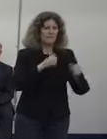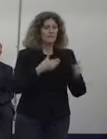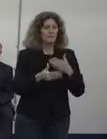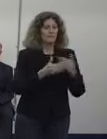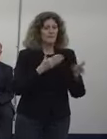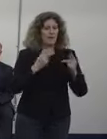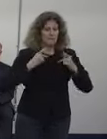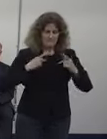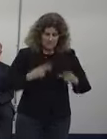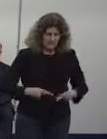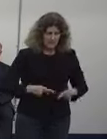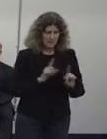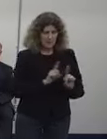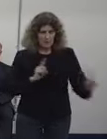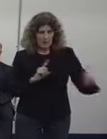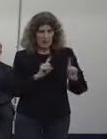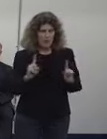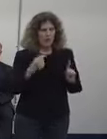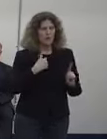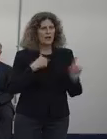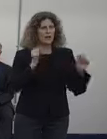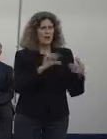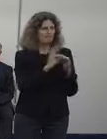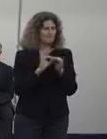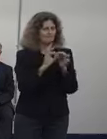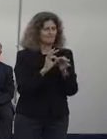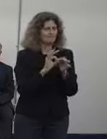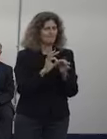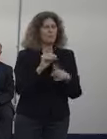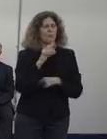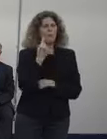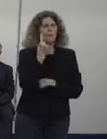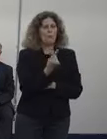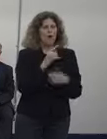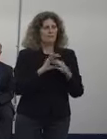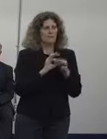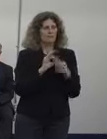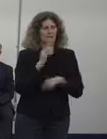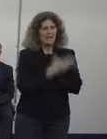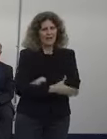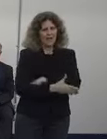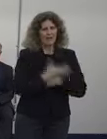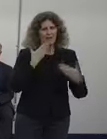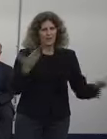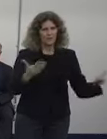come together as one Buncombe. Thank you.